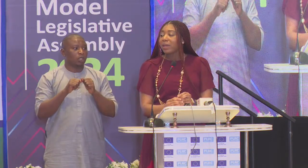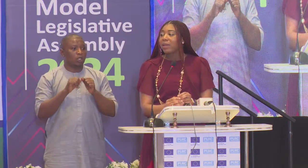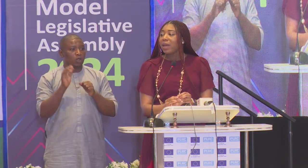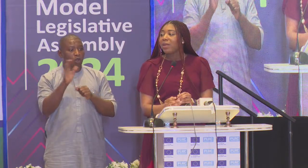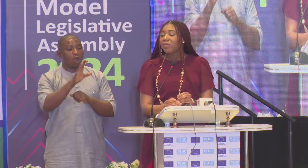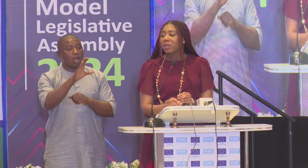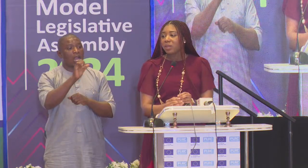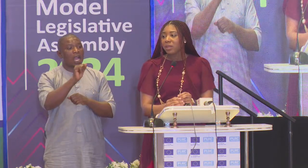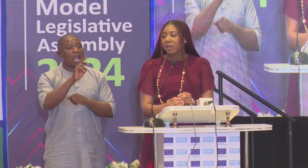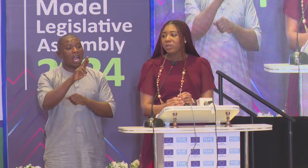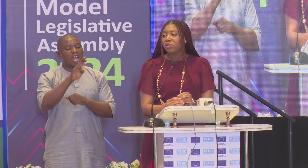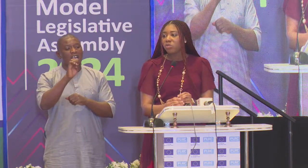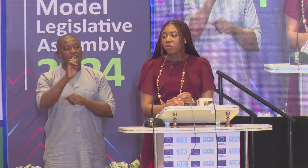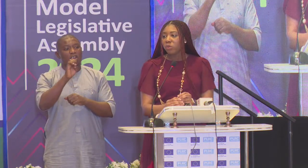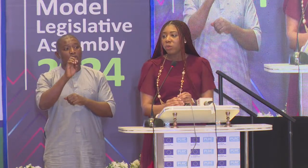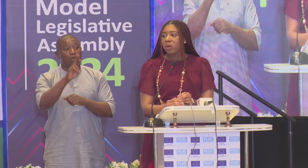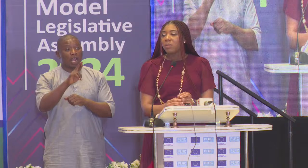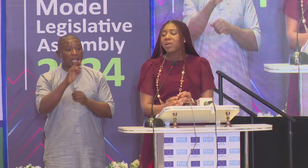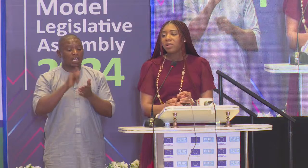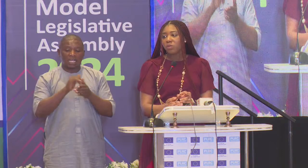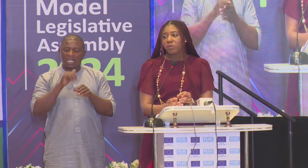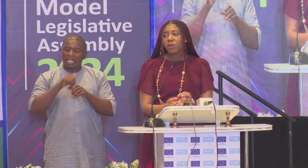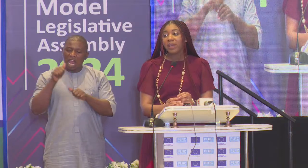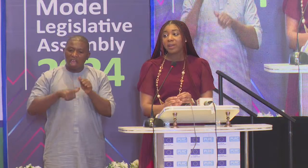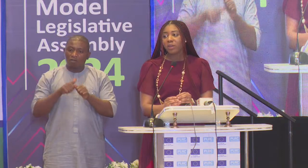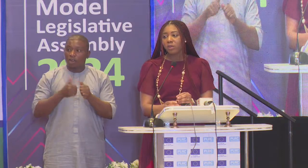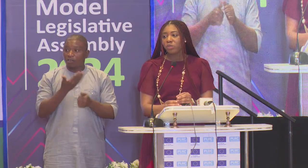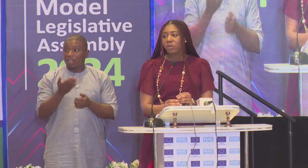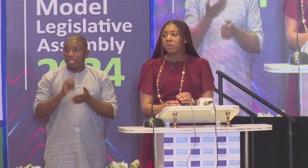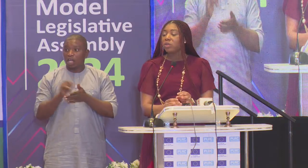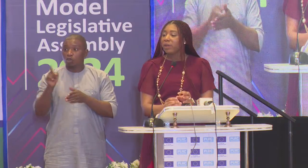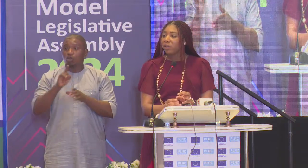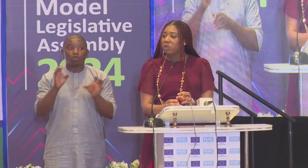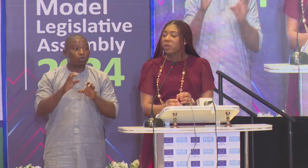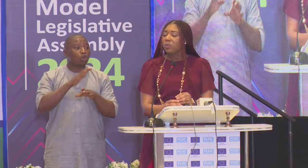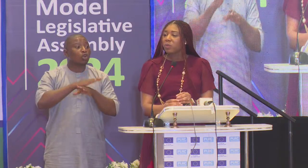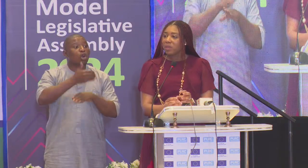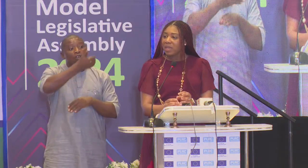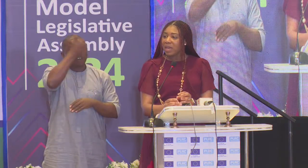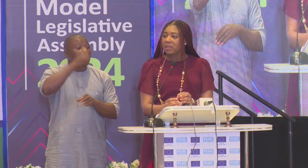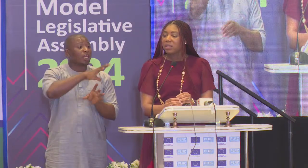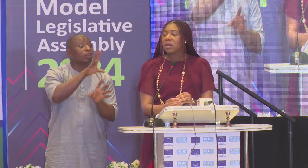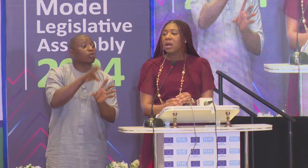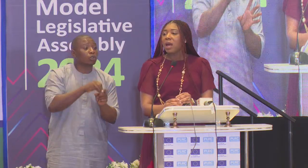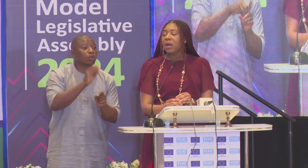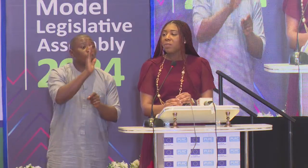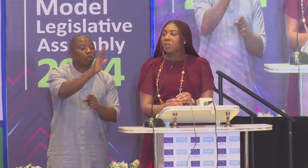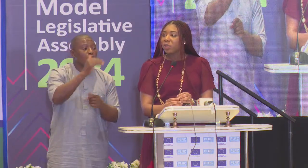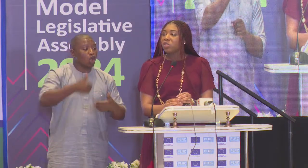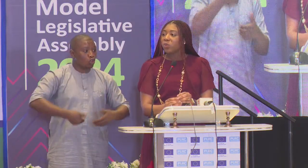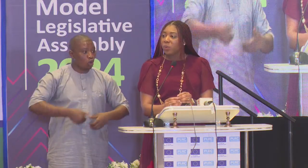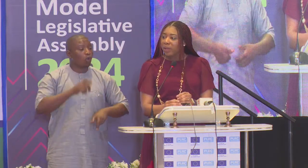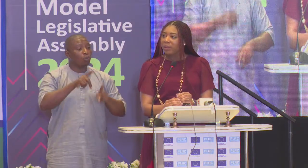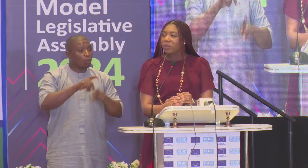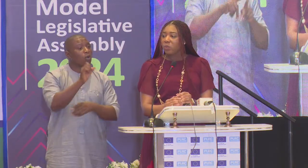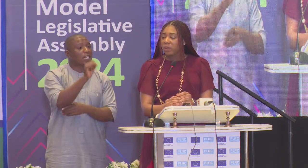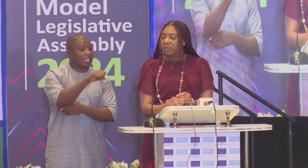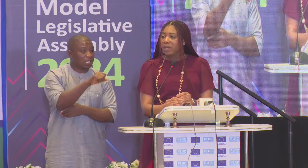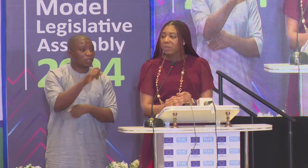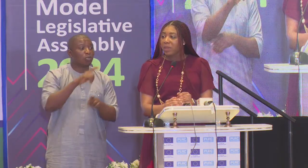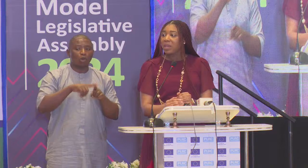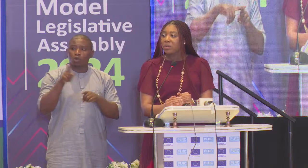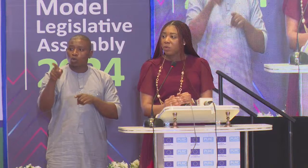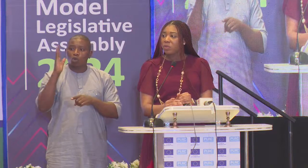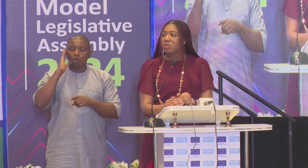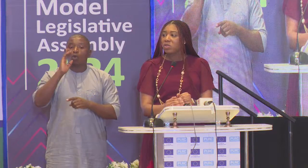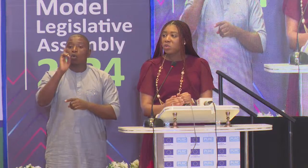in everything that you do, please don't forget inclusion. You are young people, yes, but you will one day